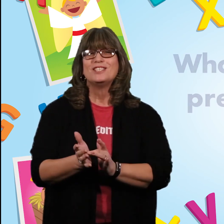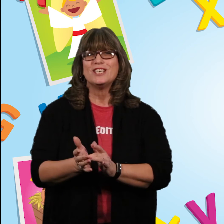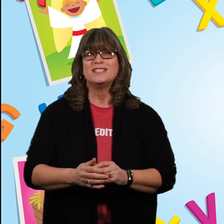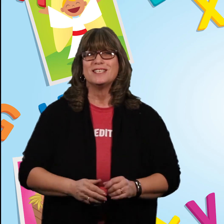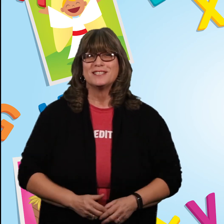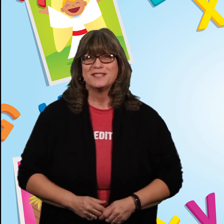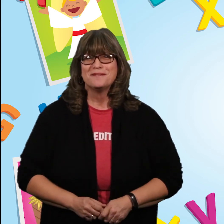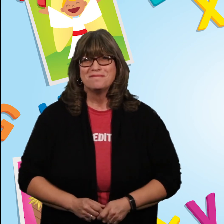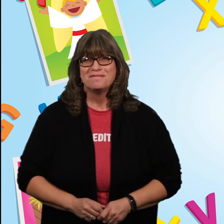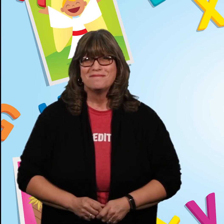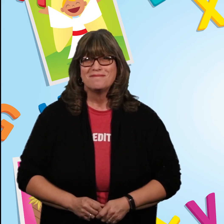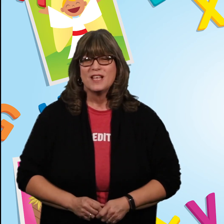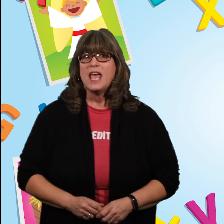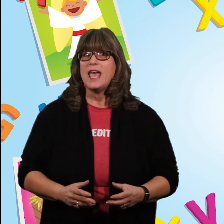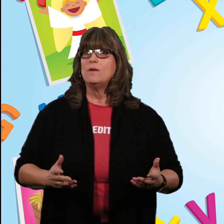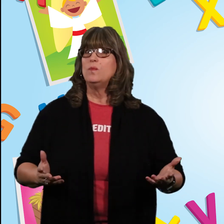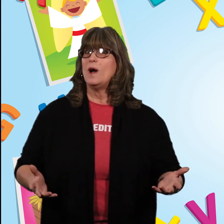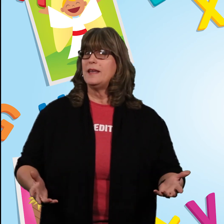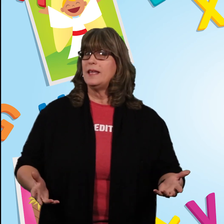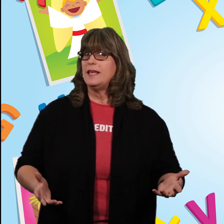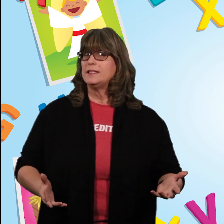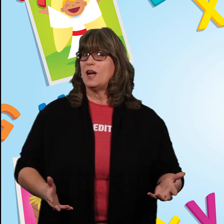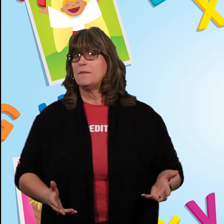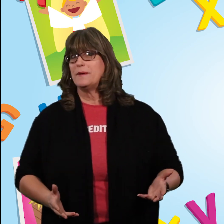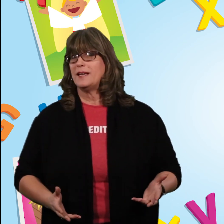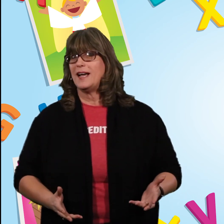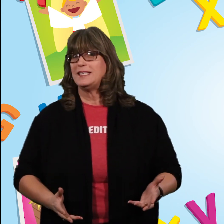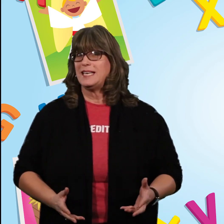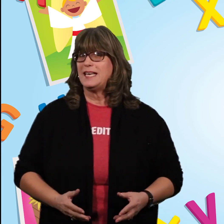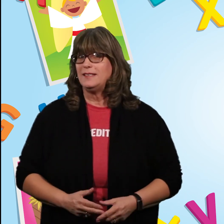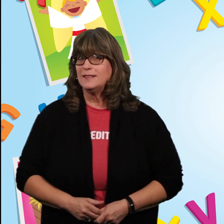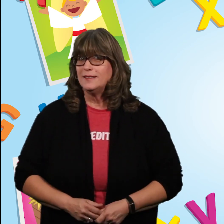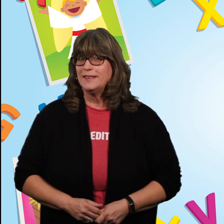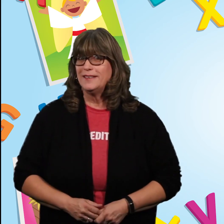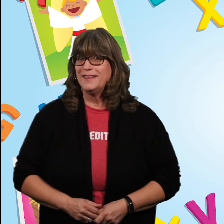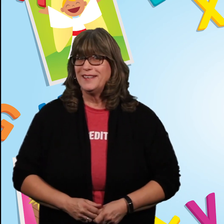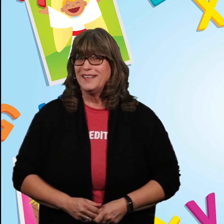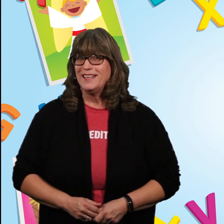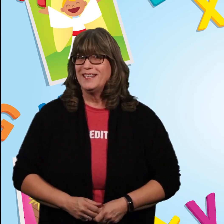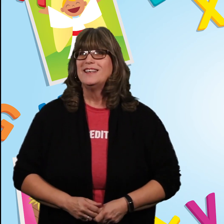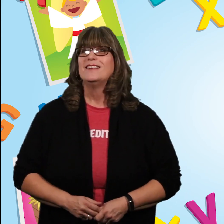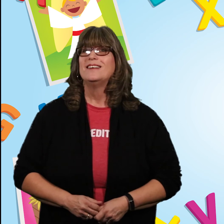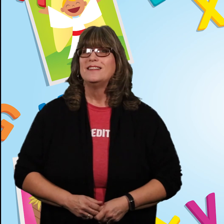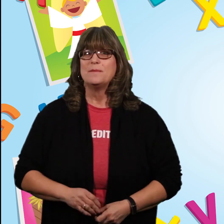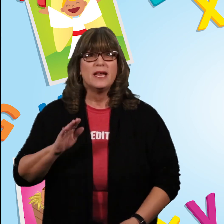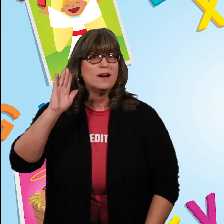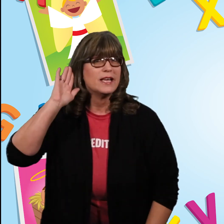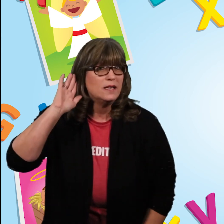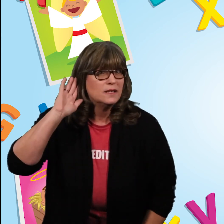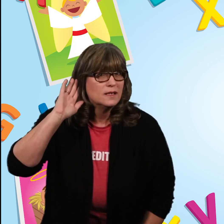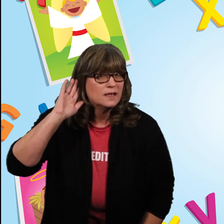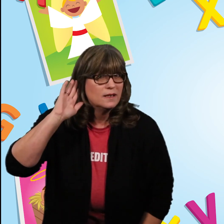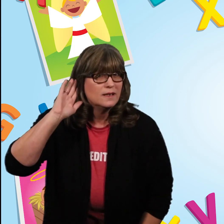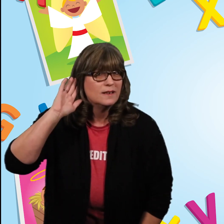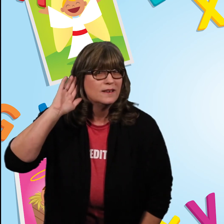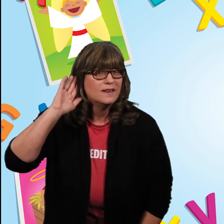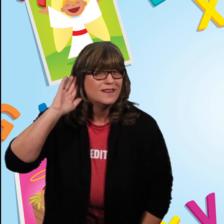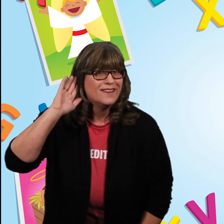Jesus And what is our big idea? Let me hear ya